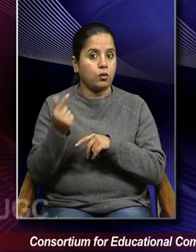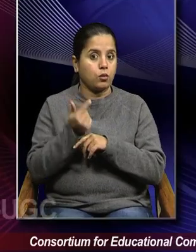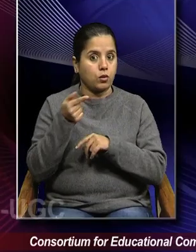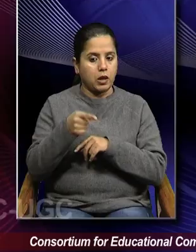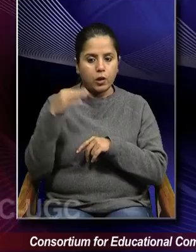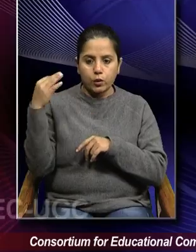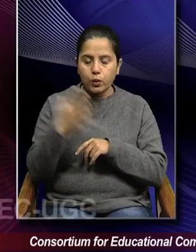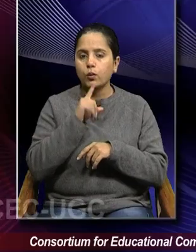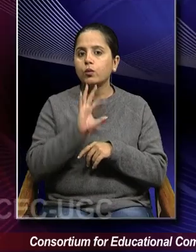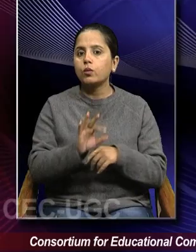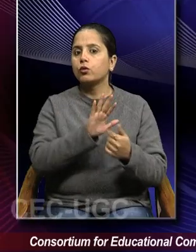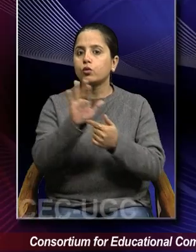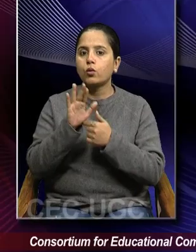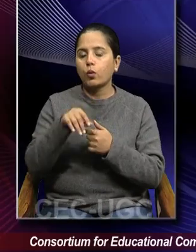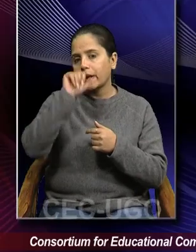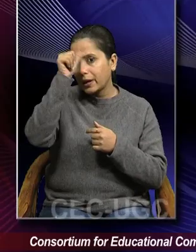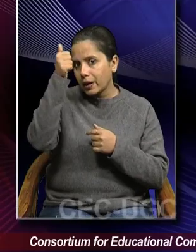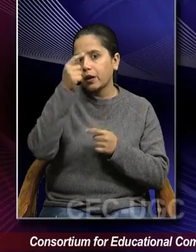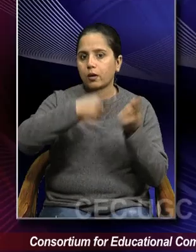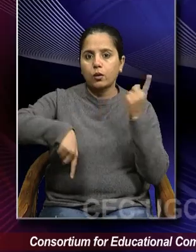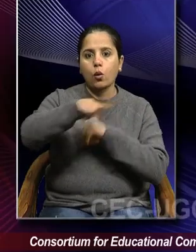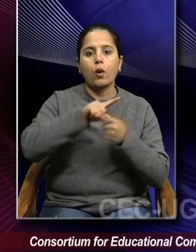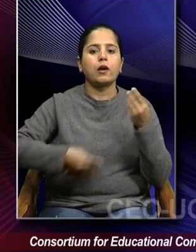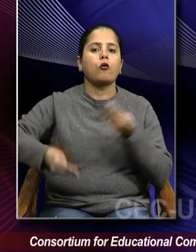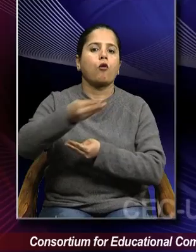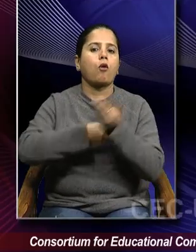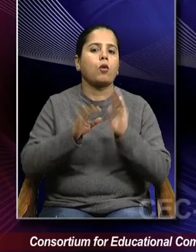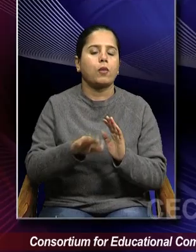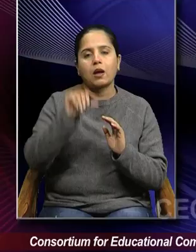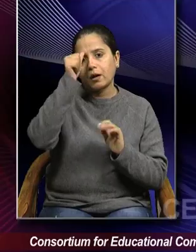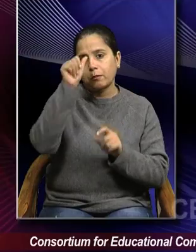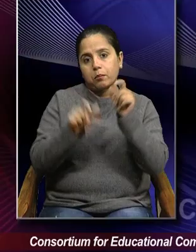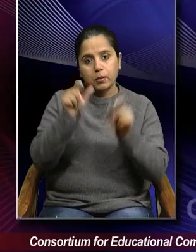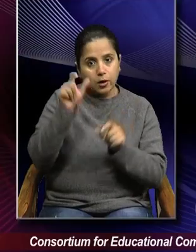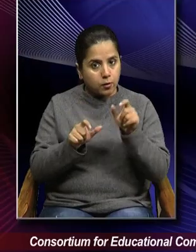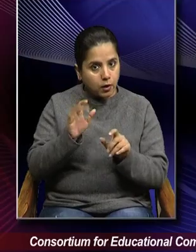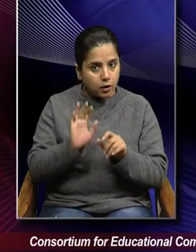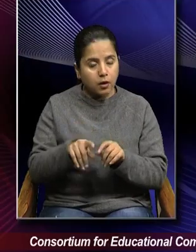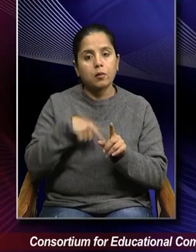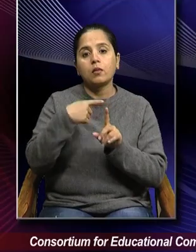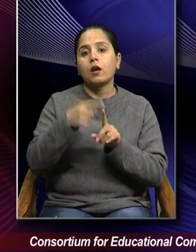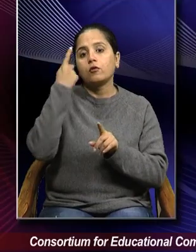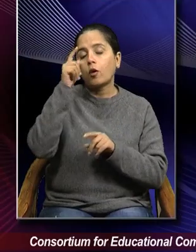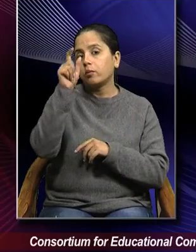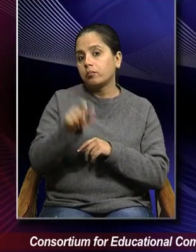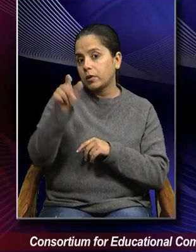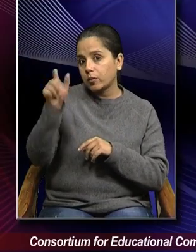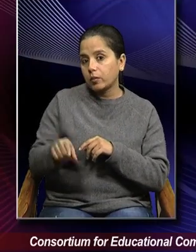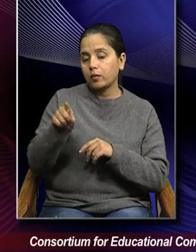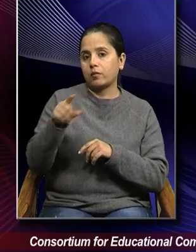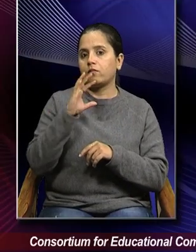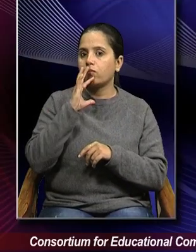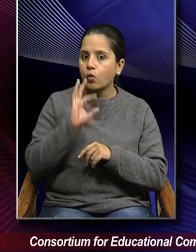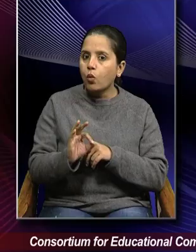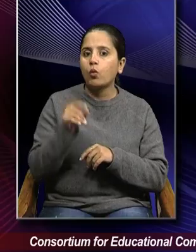a new reality for Indian economy, for Indian people, and also for the people who are making